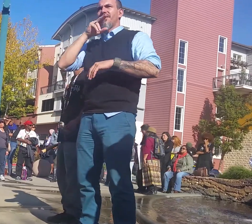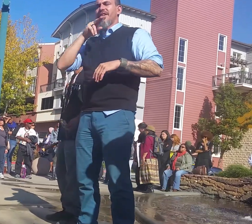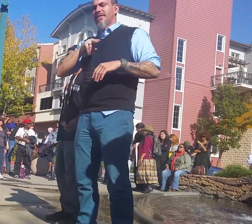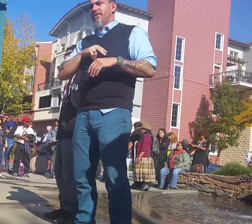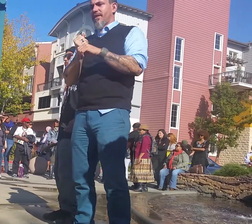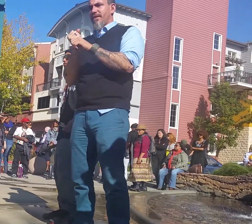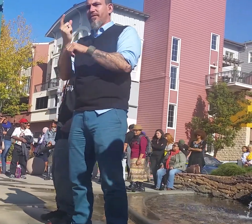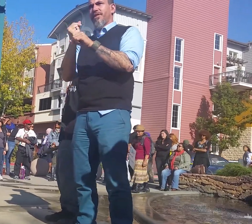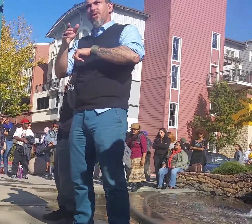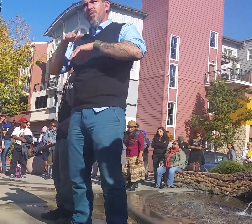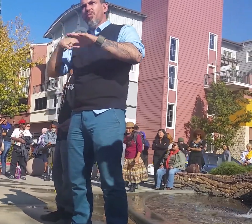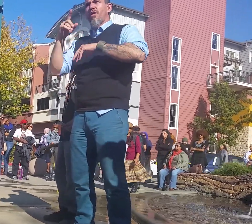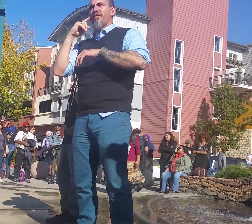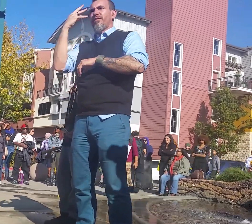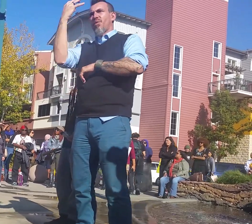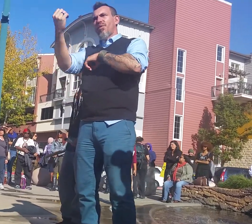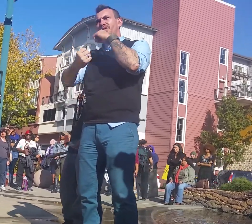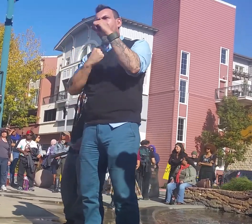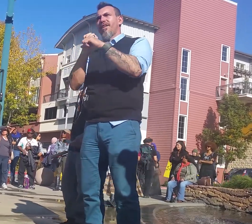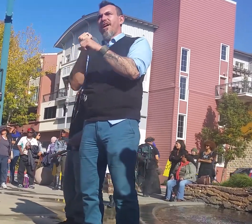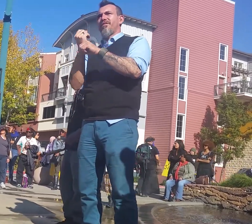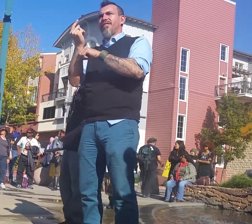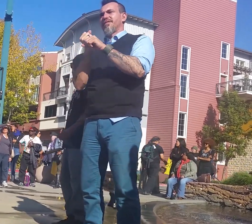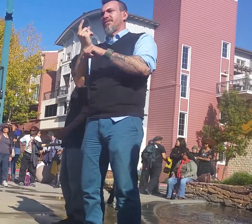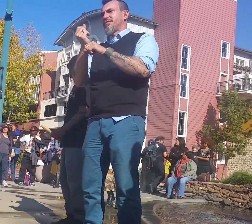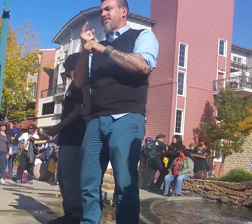Every year, for 4 years.